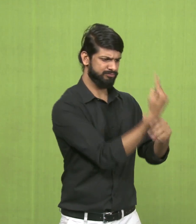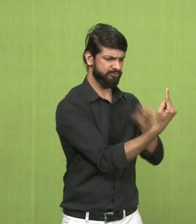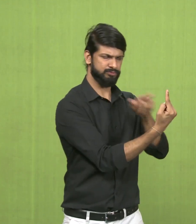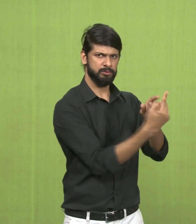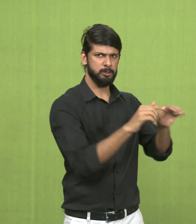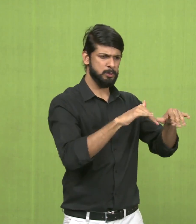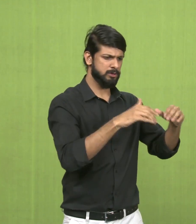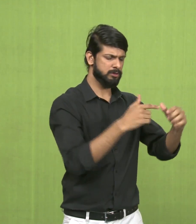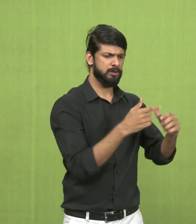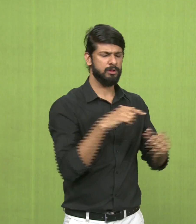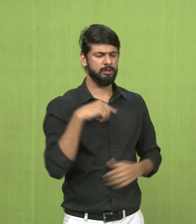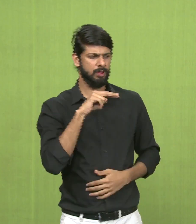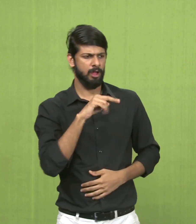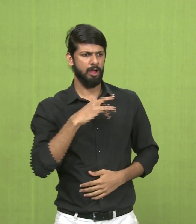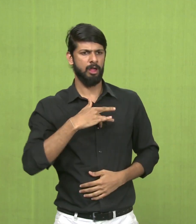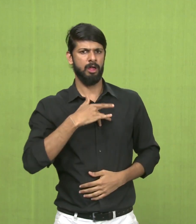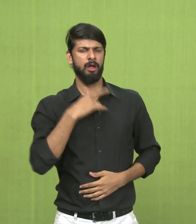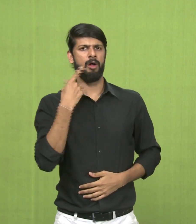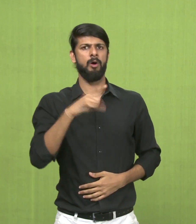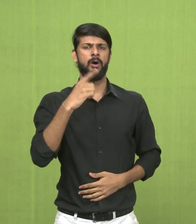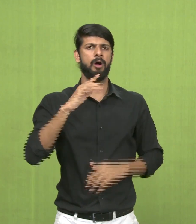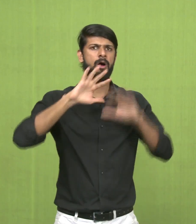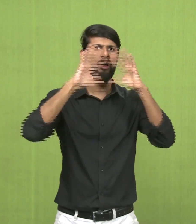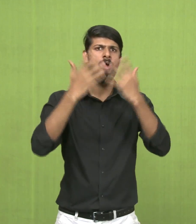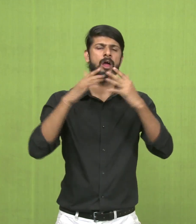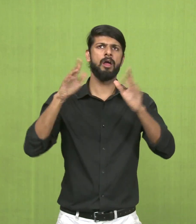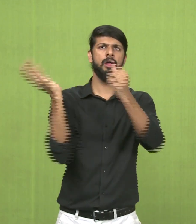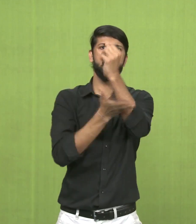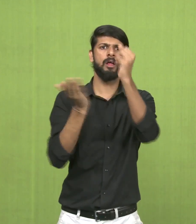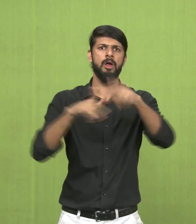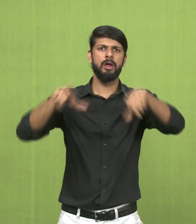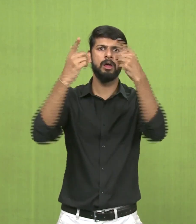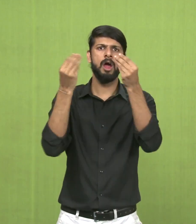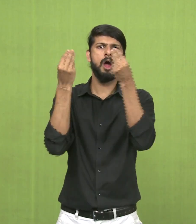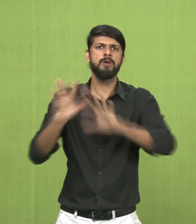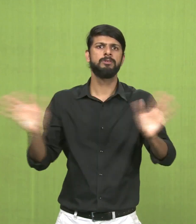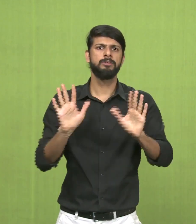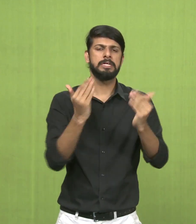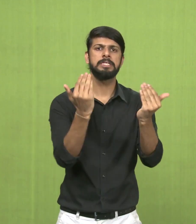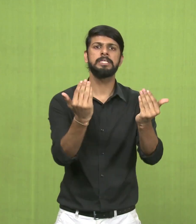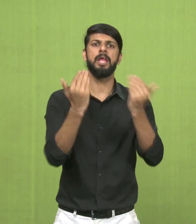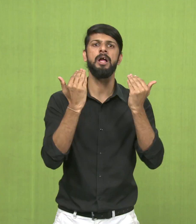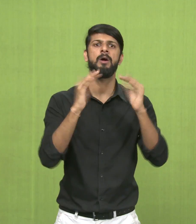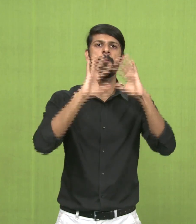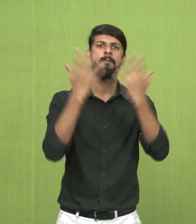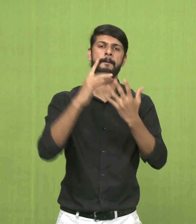So, in an illustration, if there is a person who is trying to plant a tree, we would automatically be able to feel